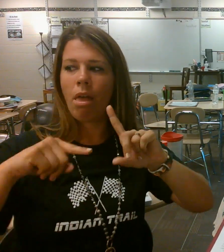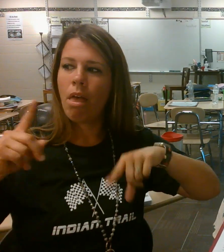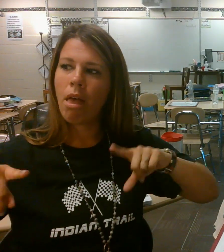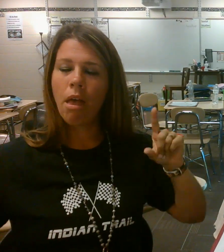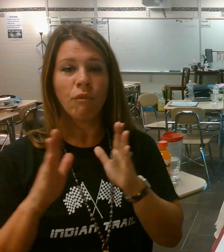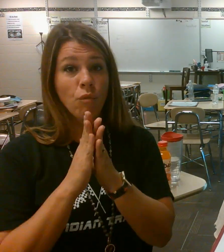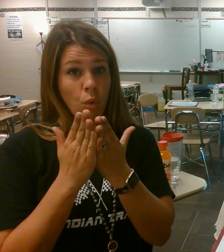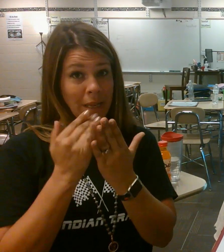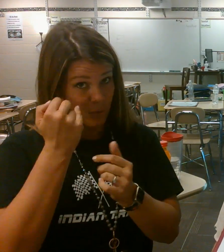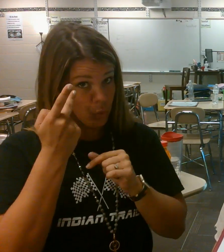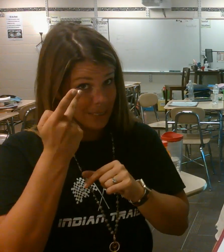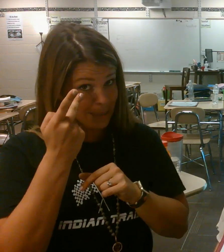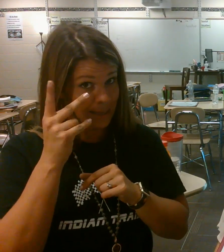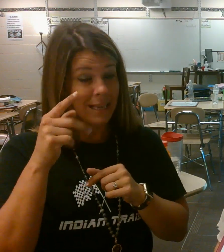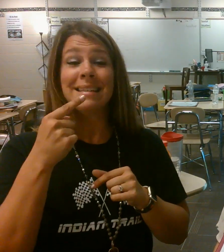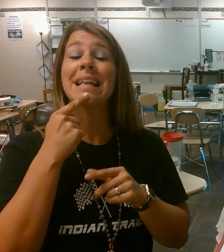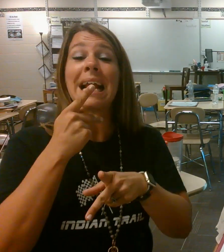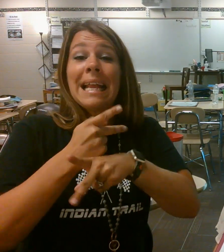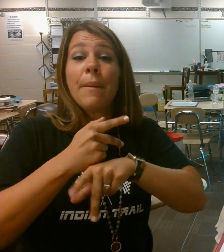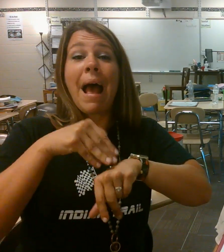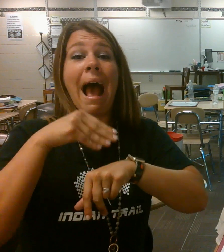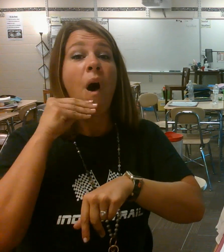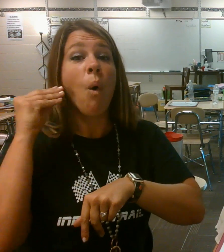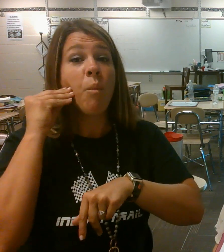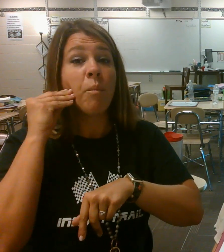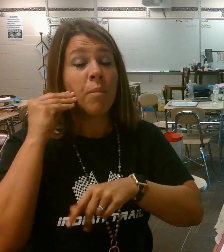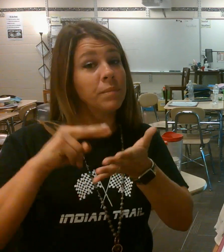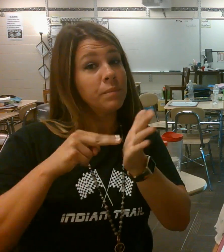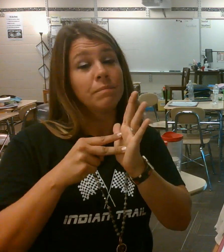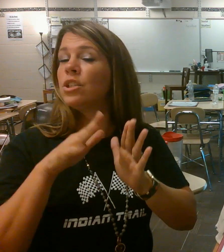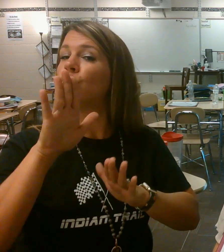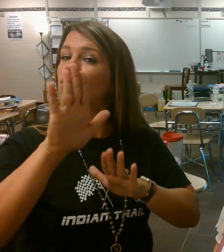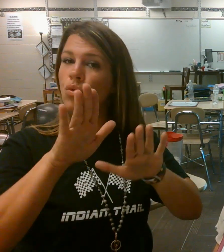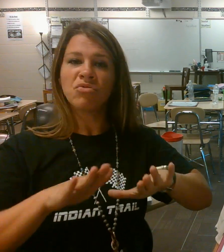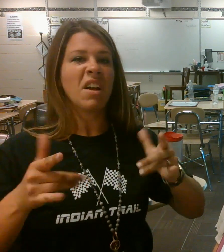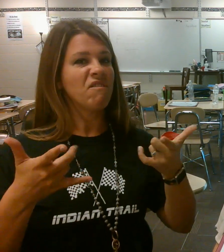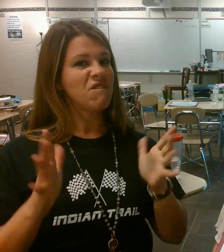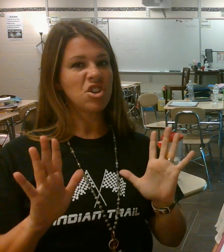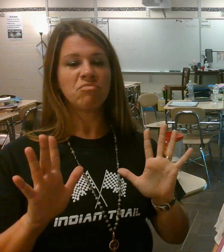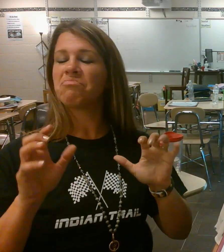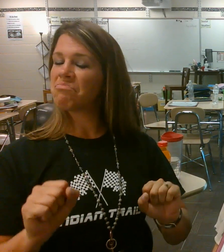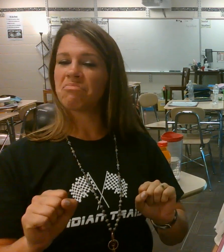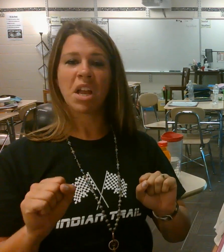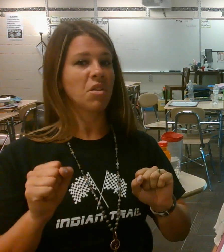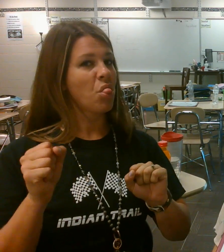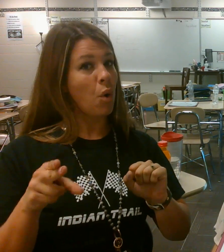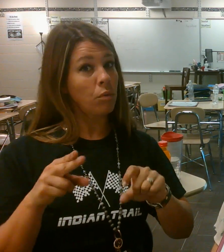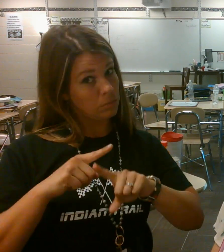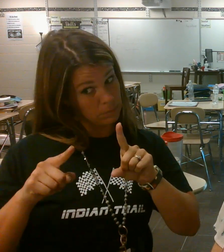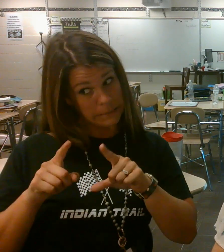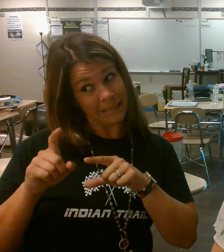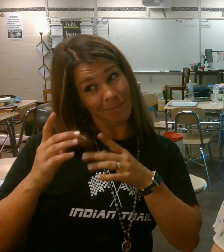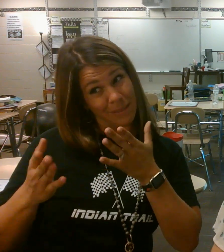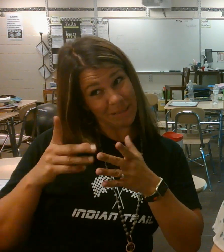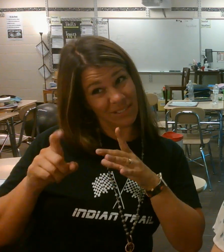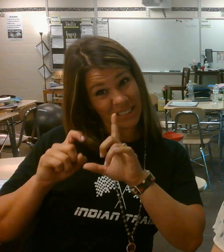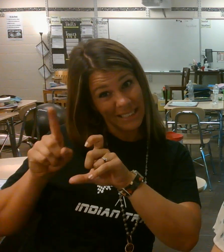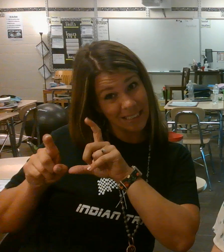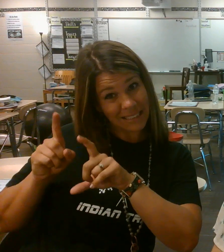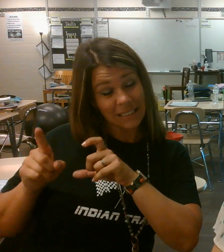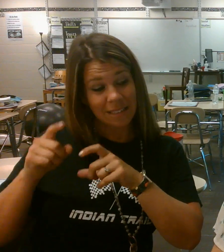at home side, that means that your child is done with it. We don't need that anymore. I would double check with them because, like, for